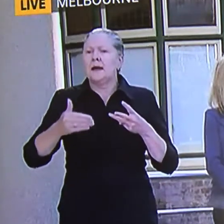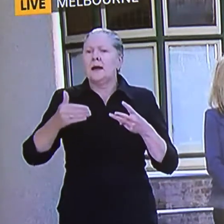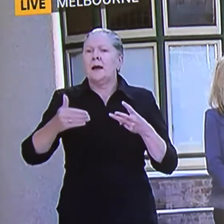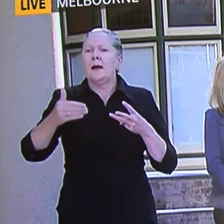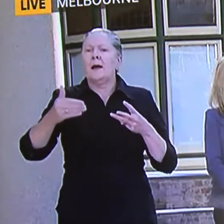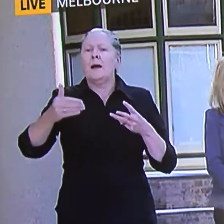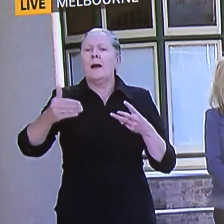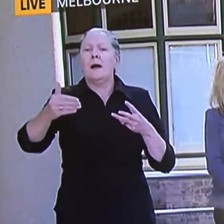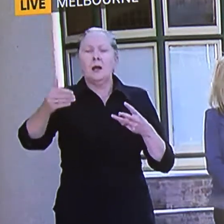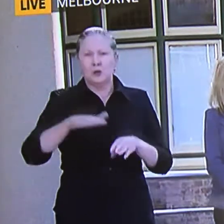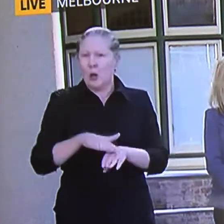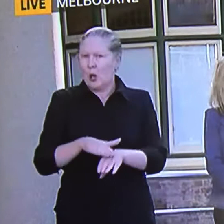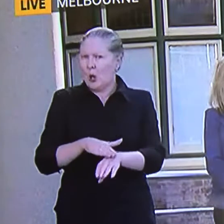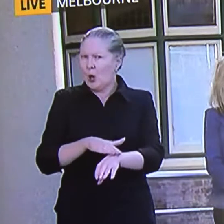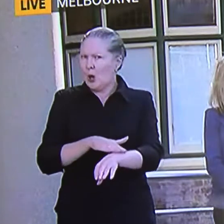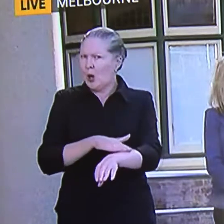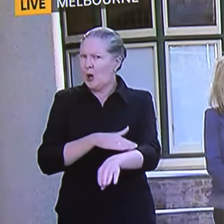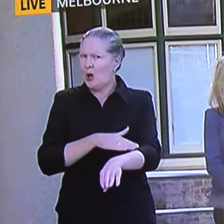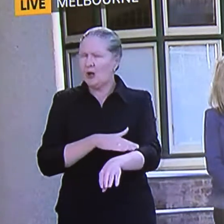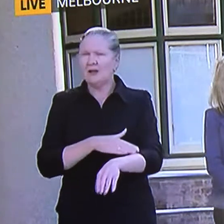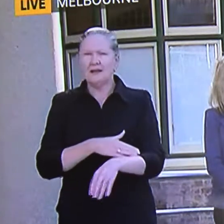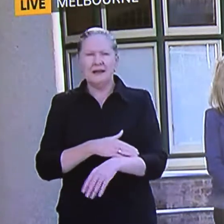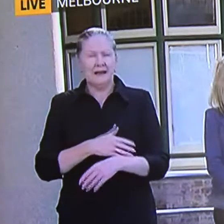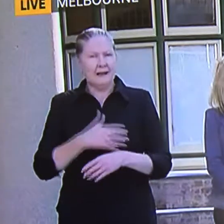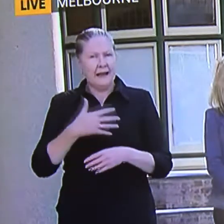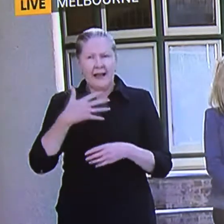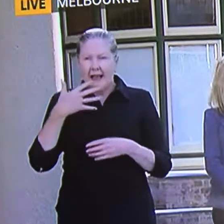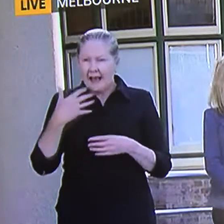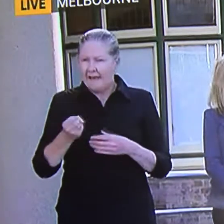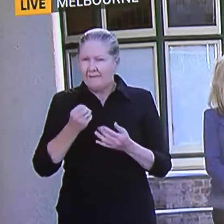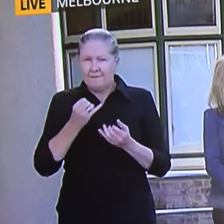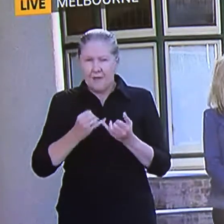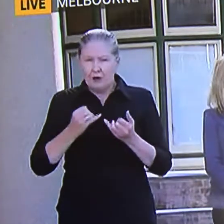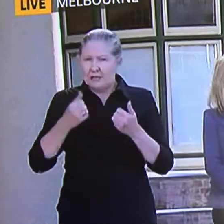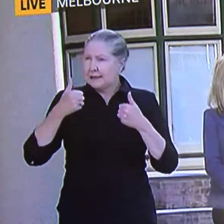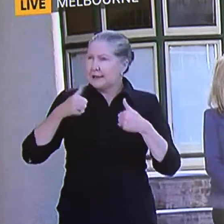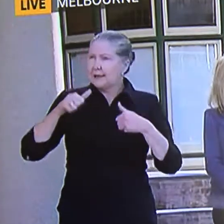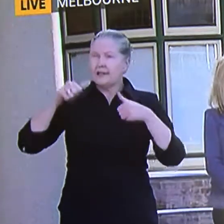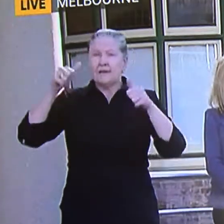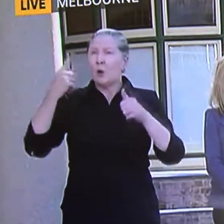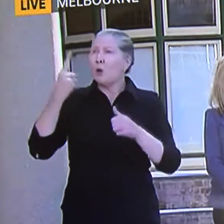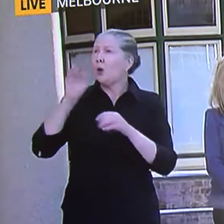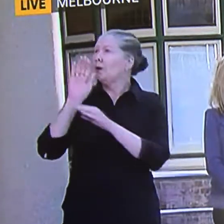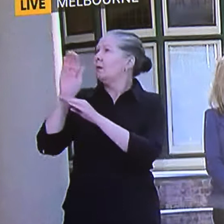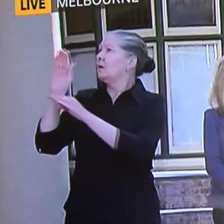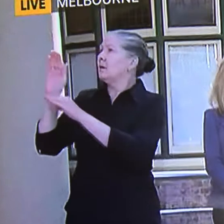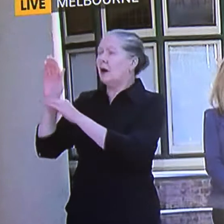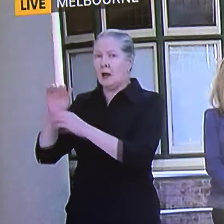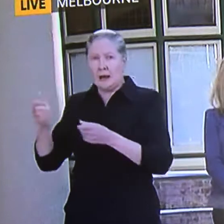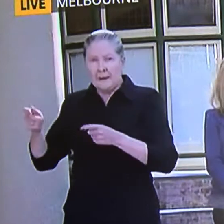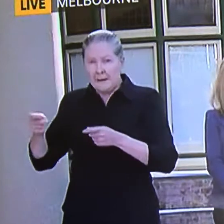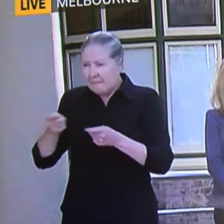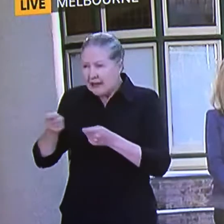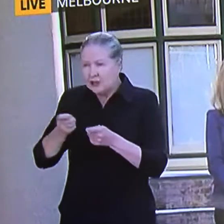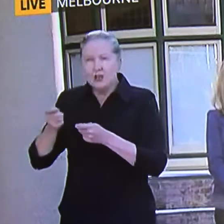We've seen from really sophisticated, successful countries in coronavirus management, such as